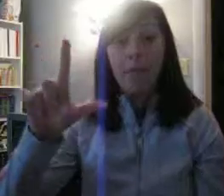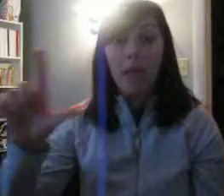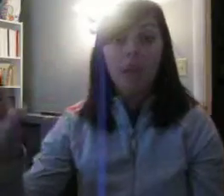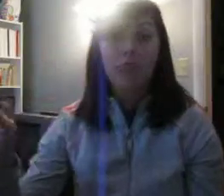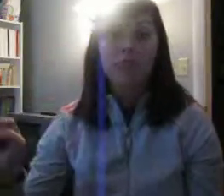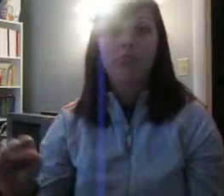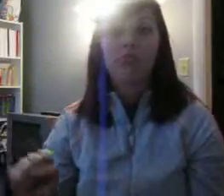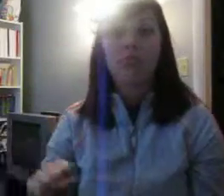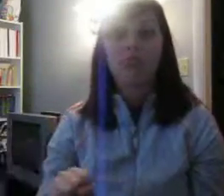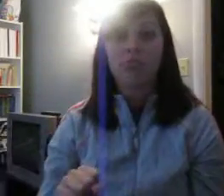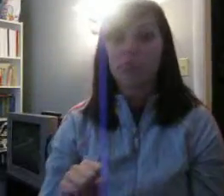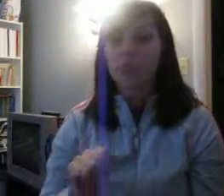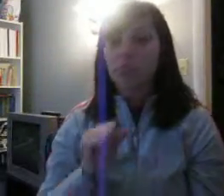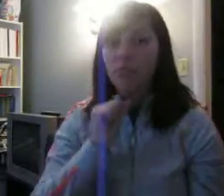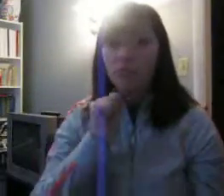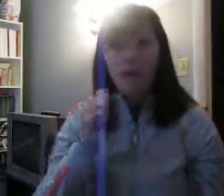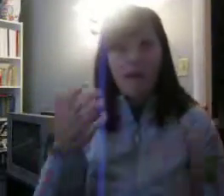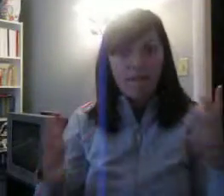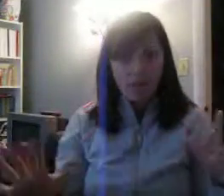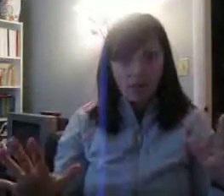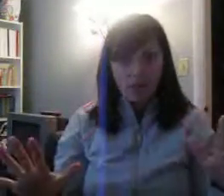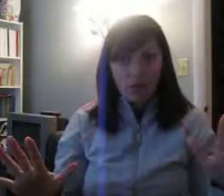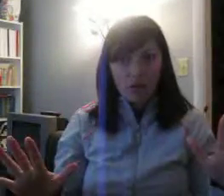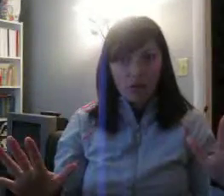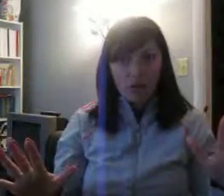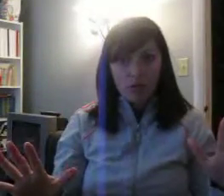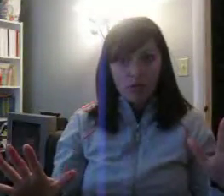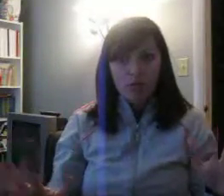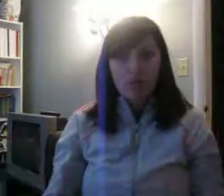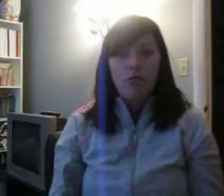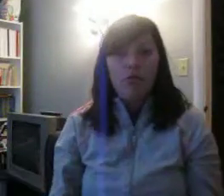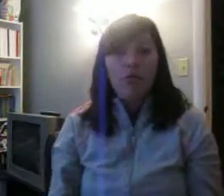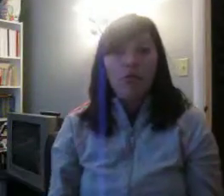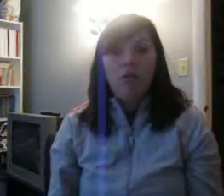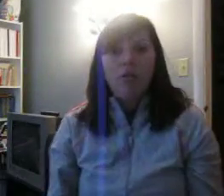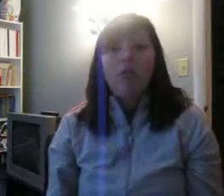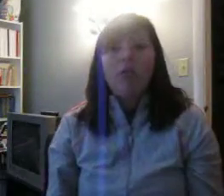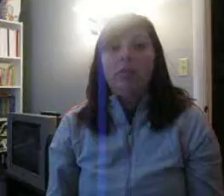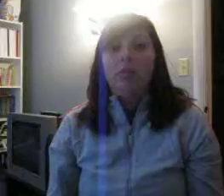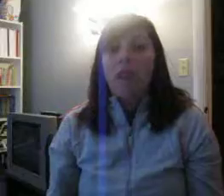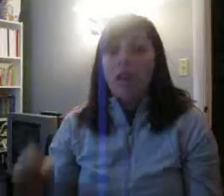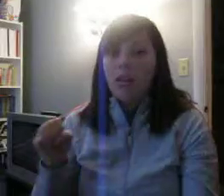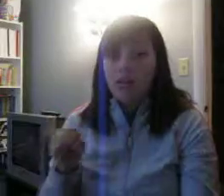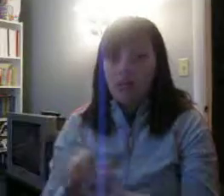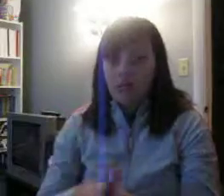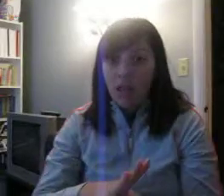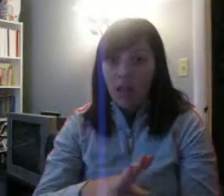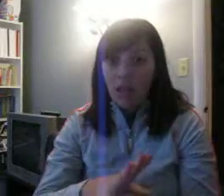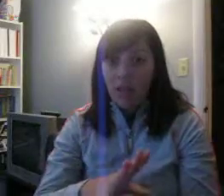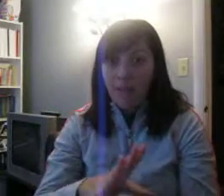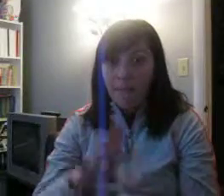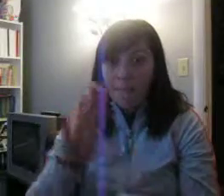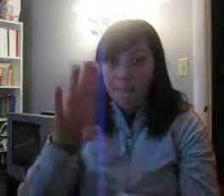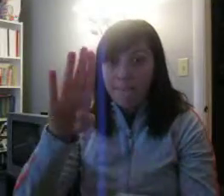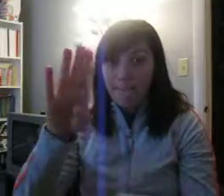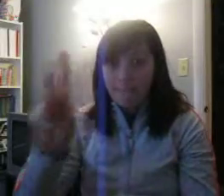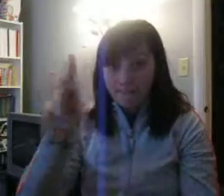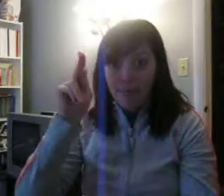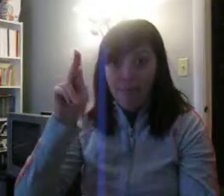it. It actually gets sent back to Congress. But it doesn't get sent to